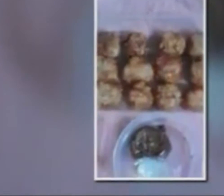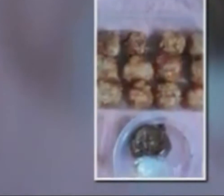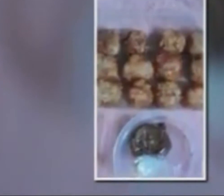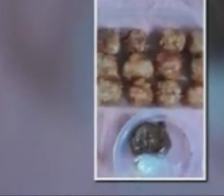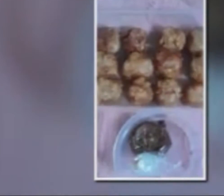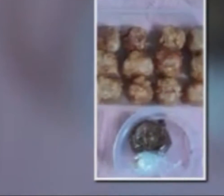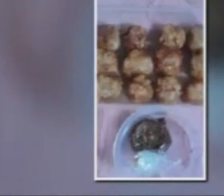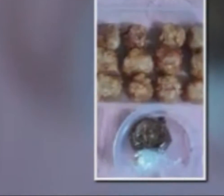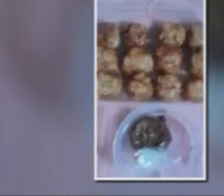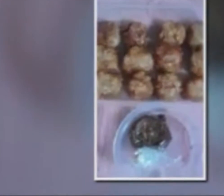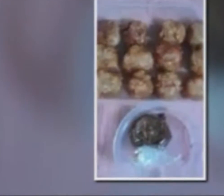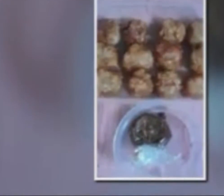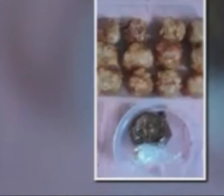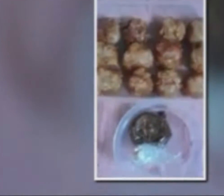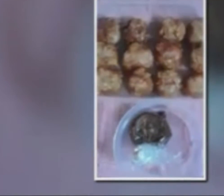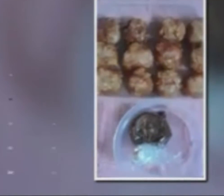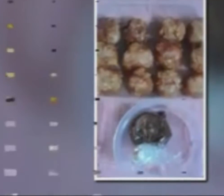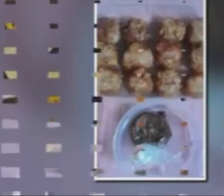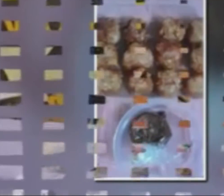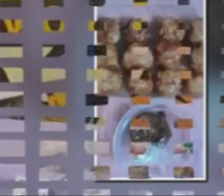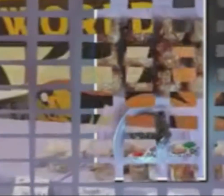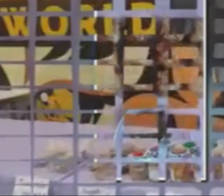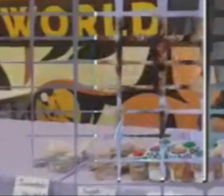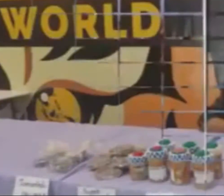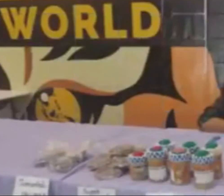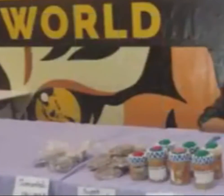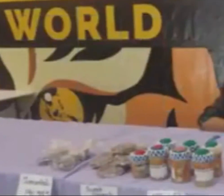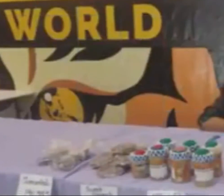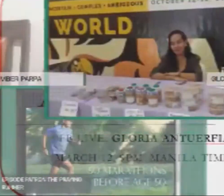the PWD advocate.